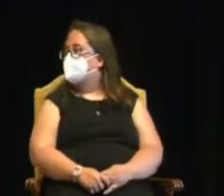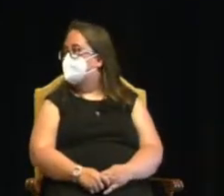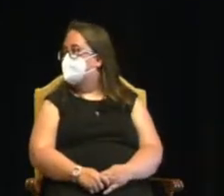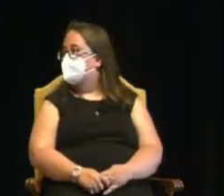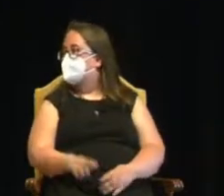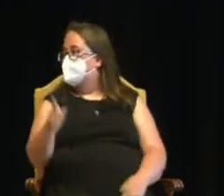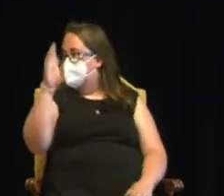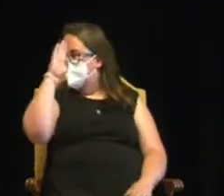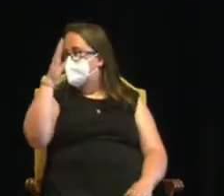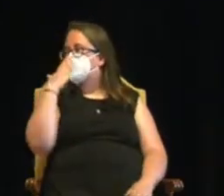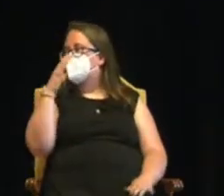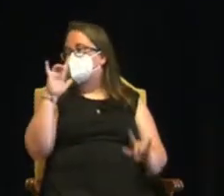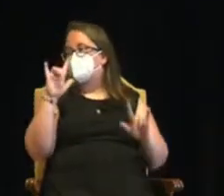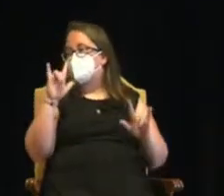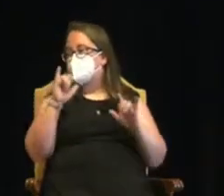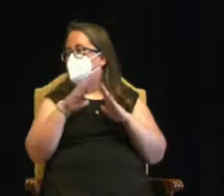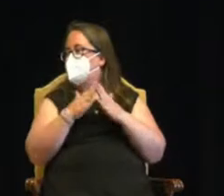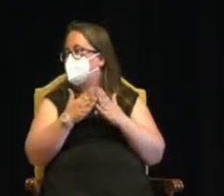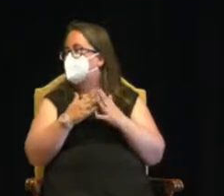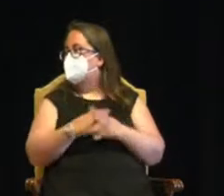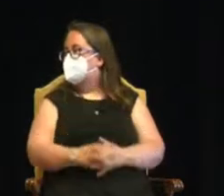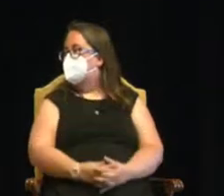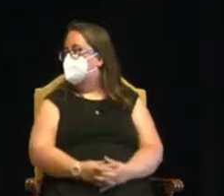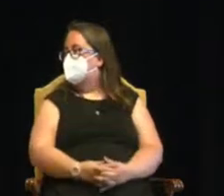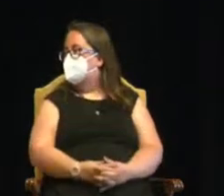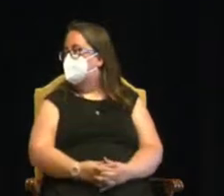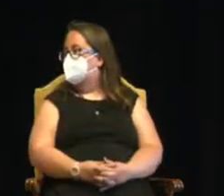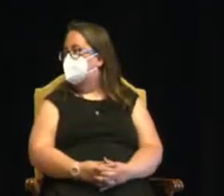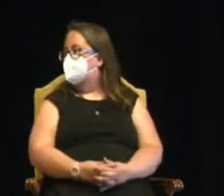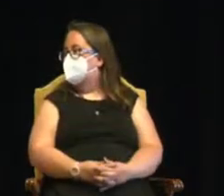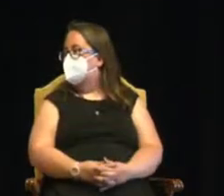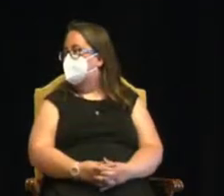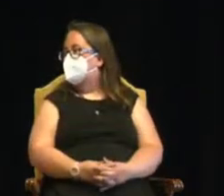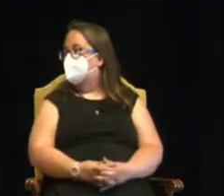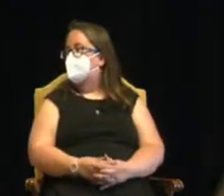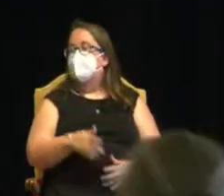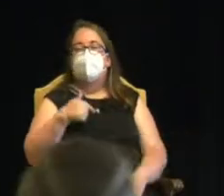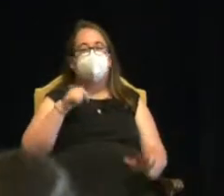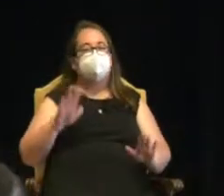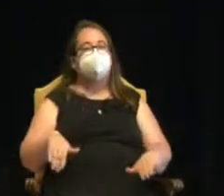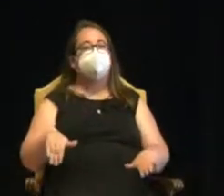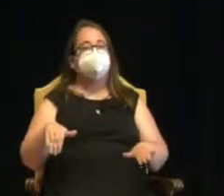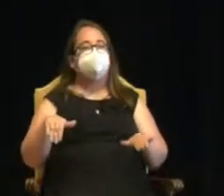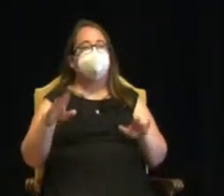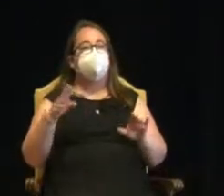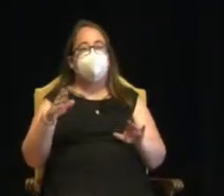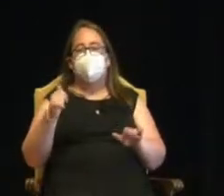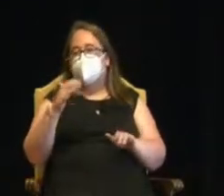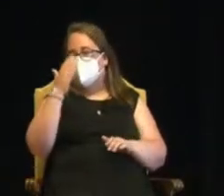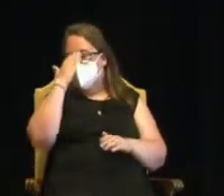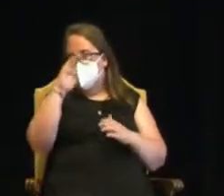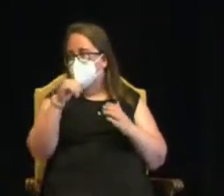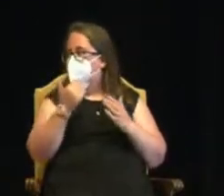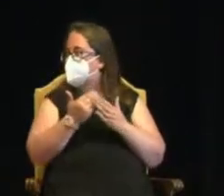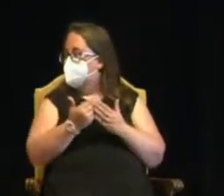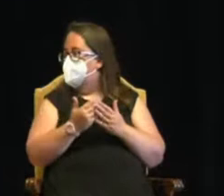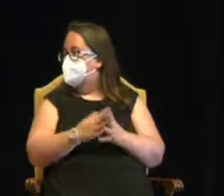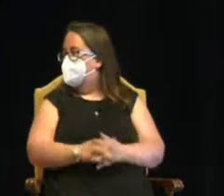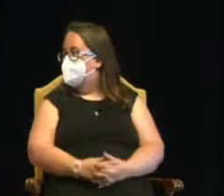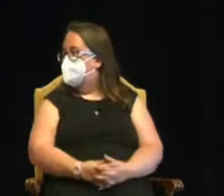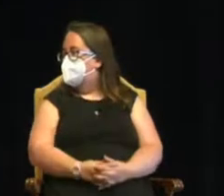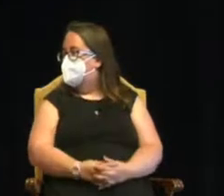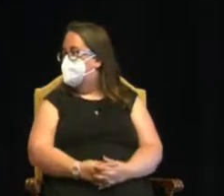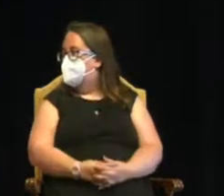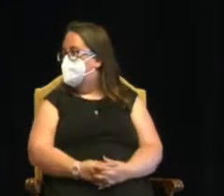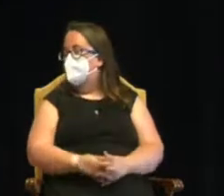Hi, thank you. Love your books. Thank you. Read them all. Walked the streets in Baltimore. Grew up here. Know it all. But find out from your